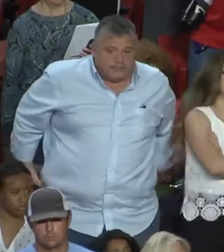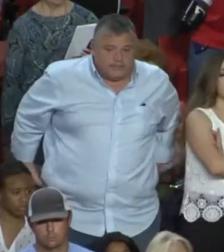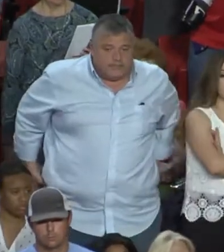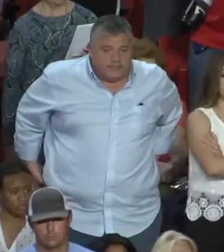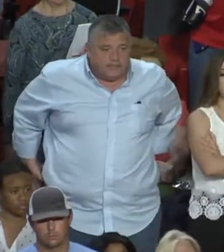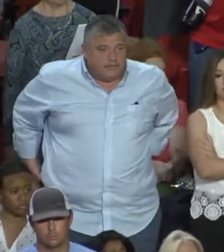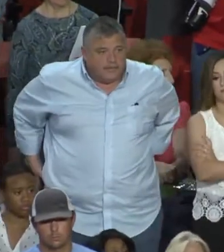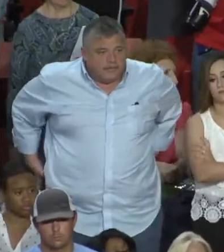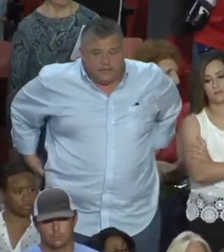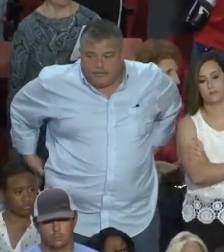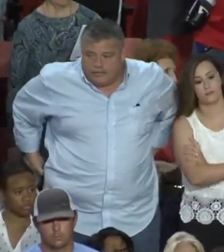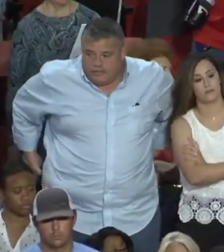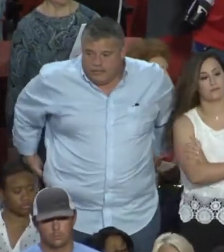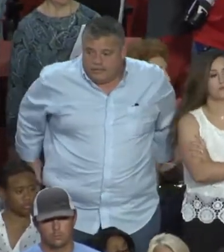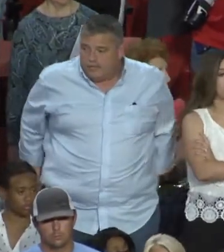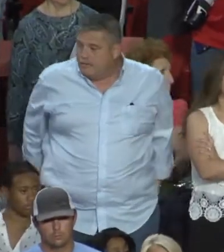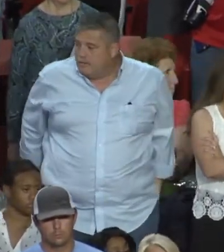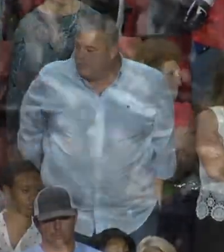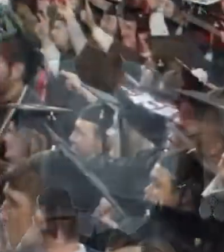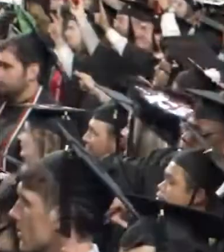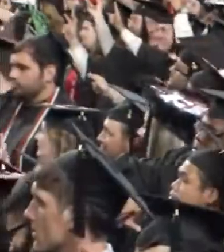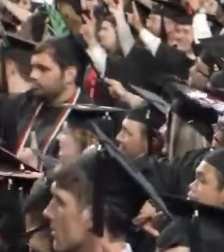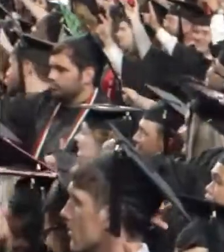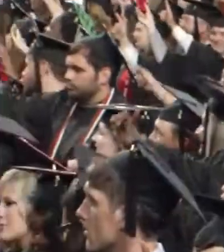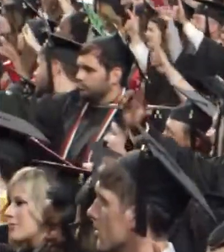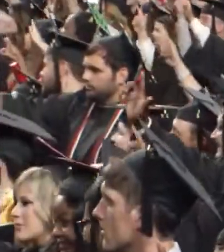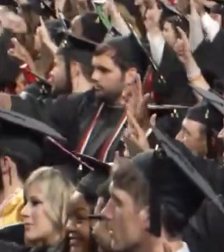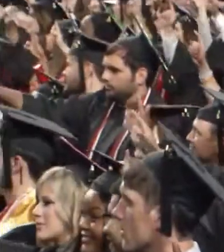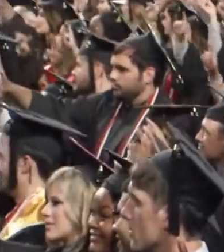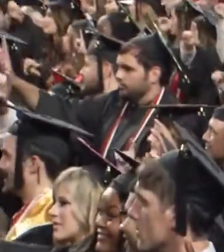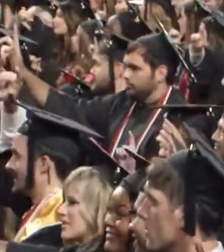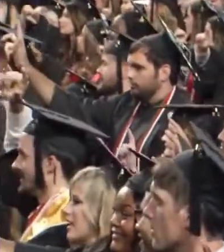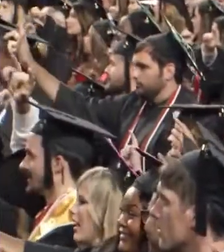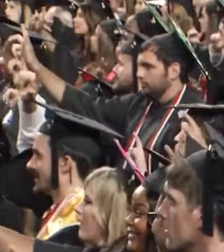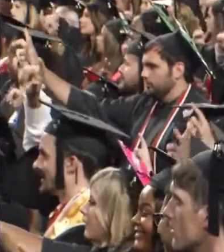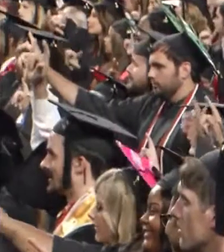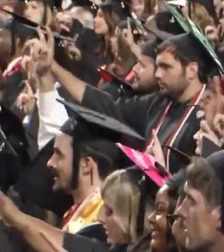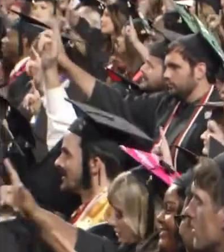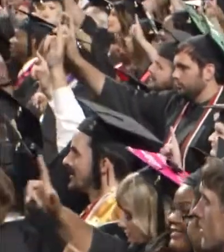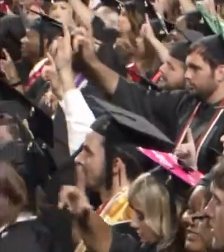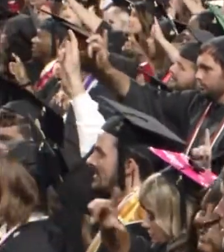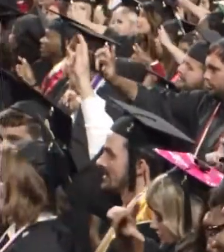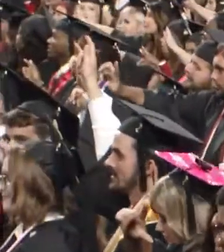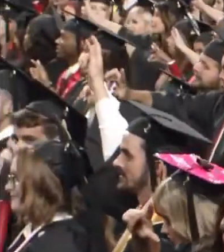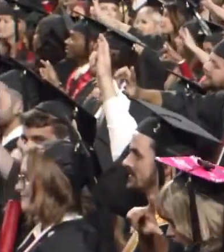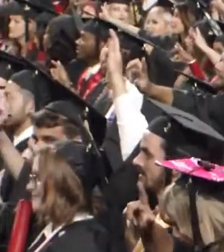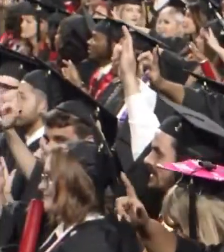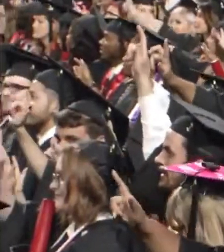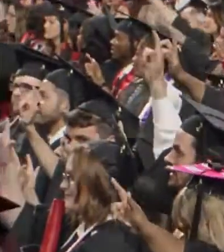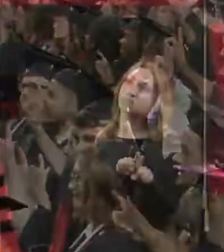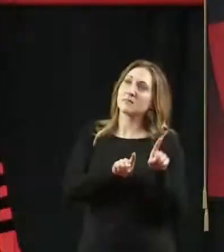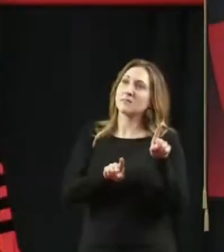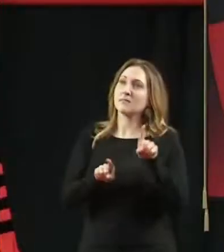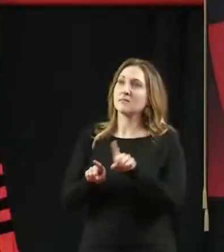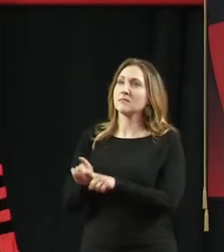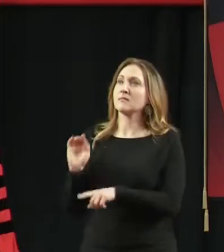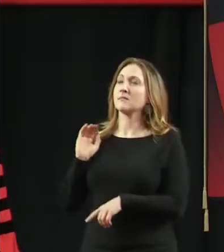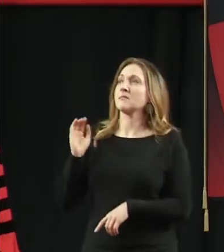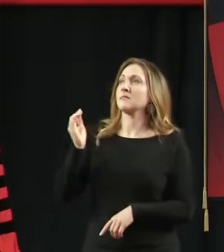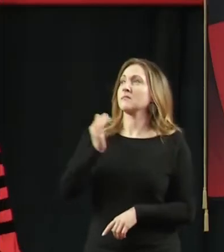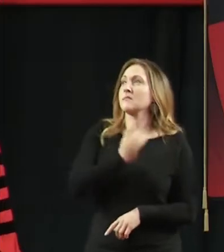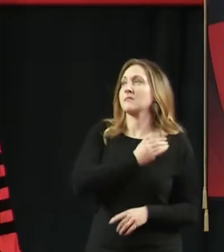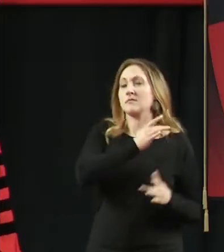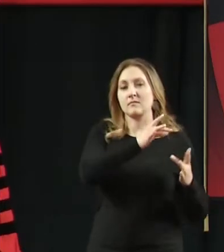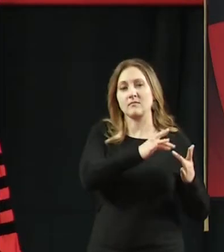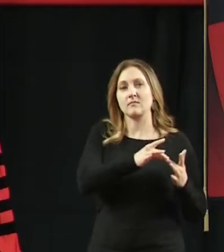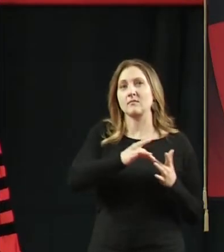sky. We will ever need thee